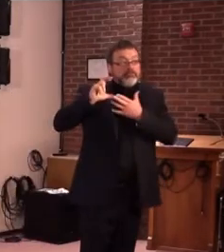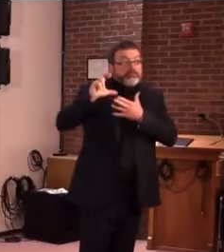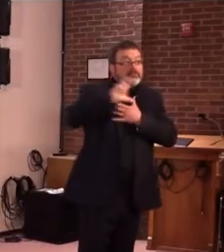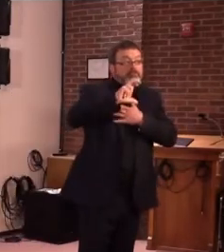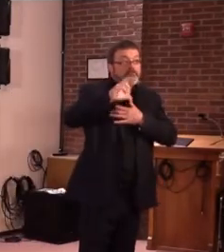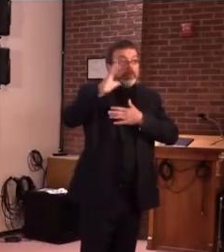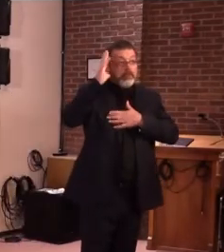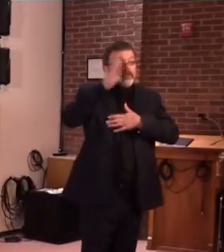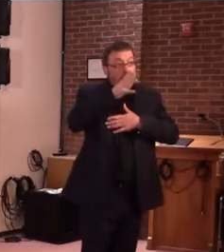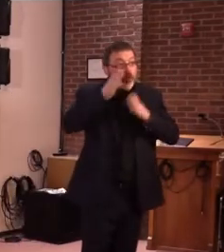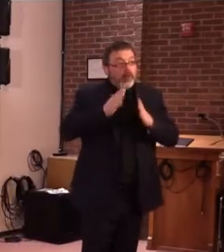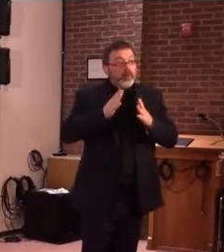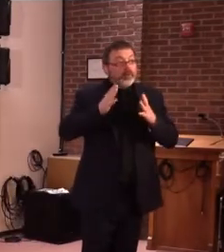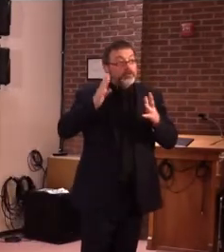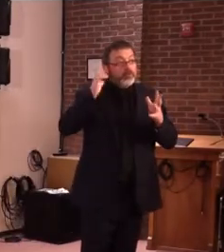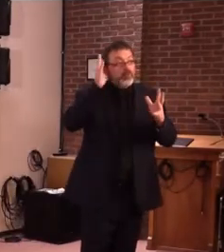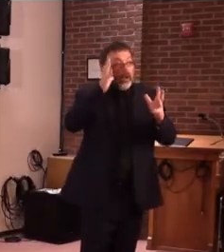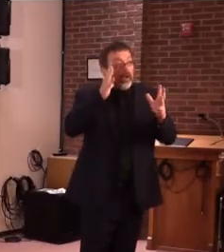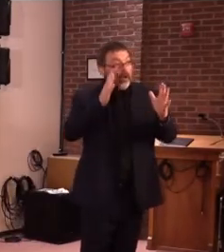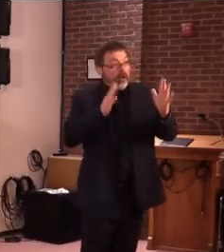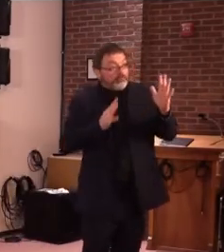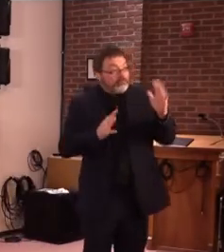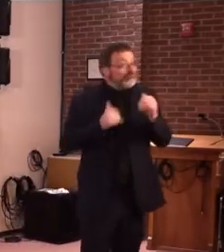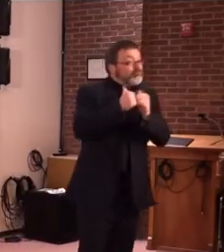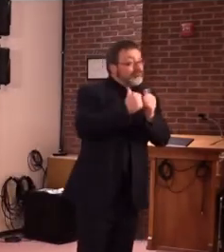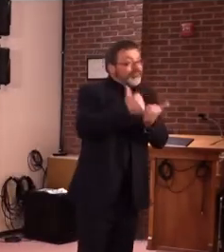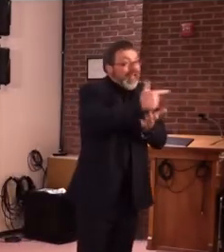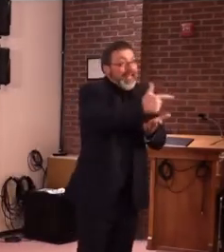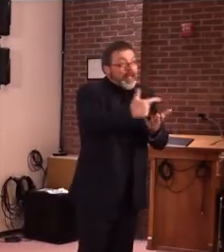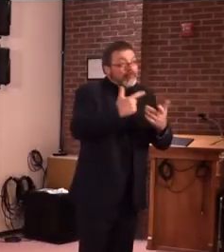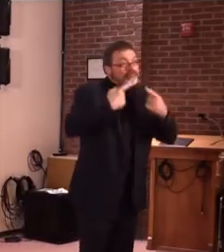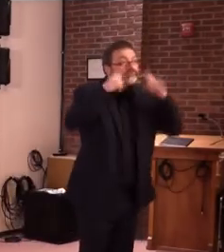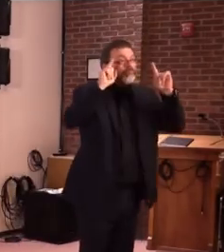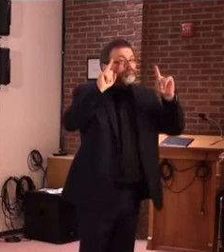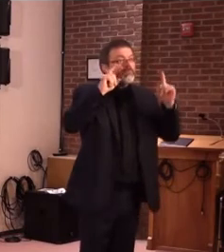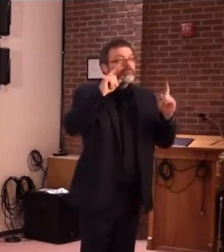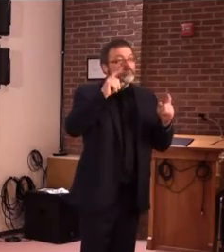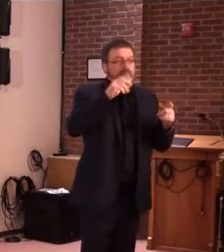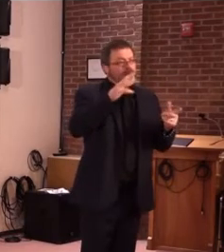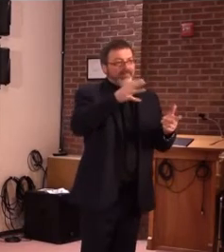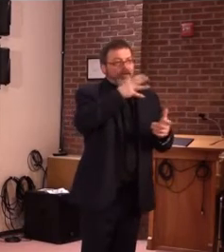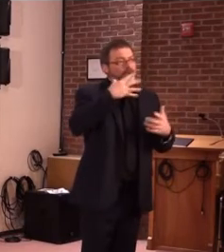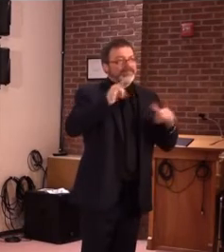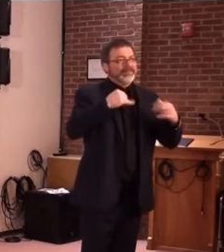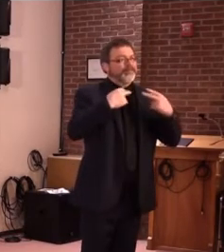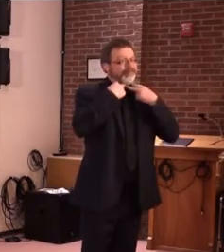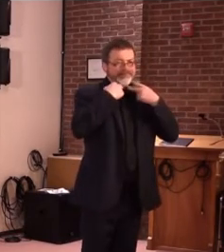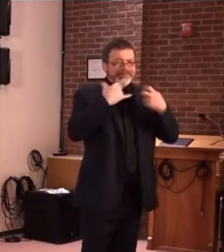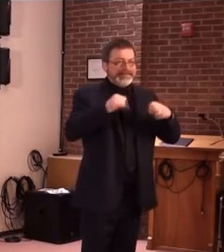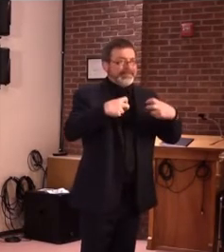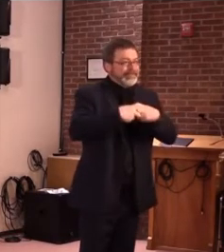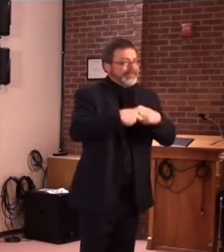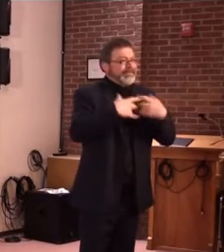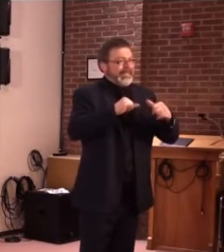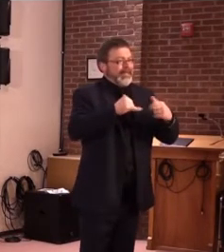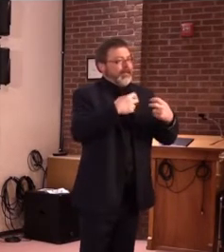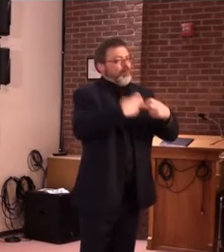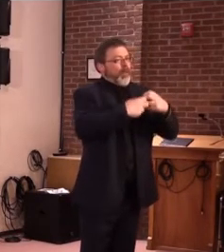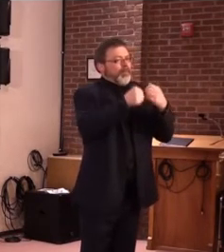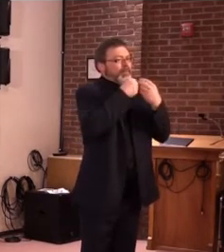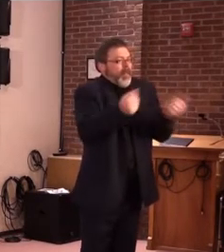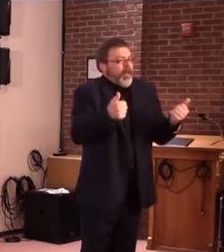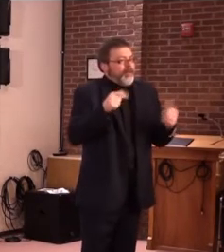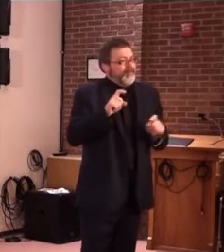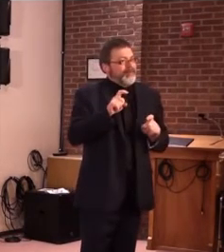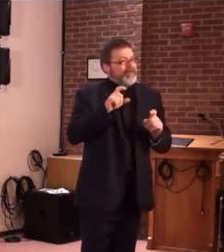know, how far will that get them? Because as we both know, the situation has